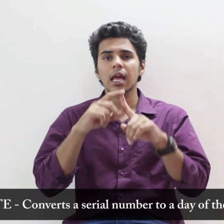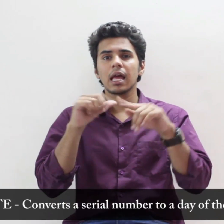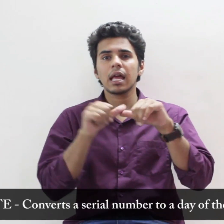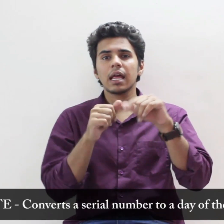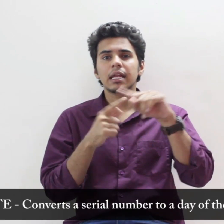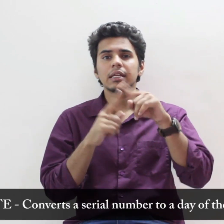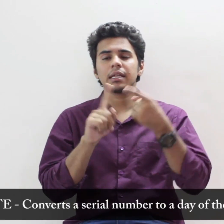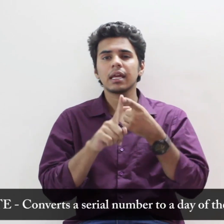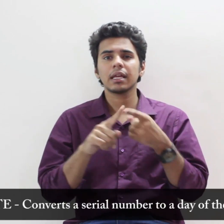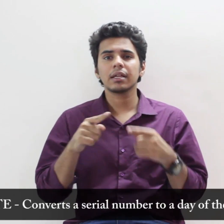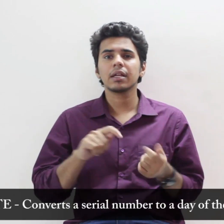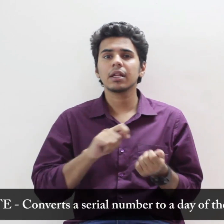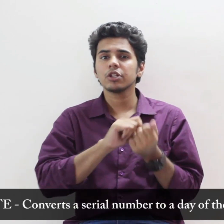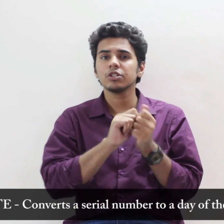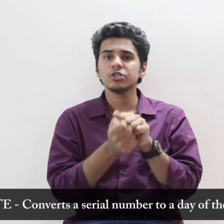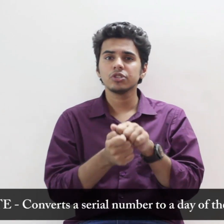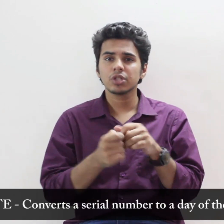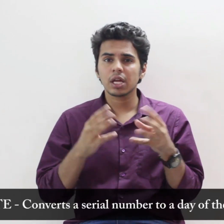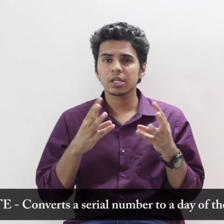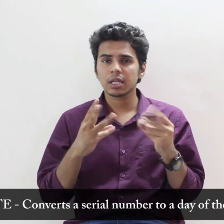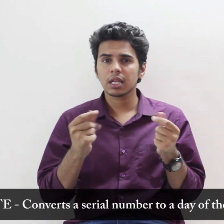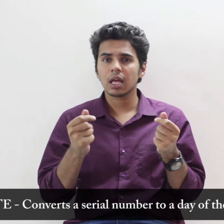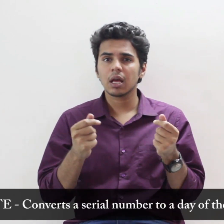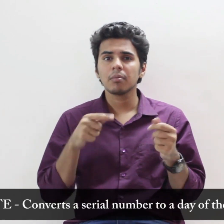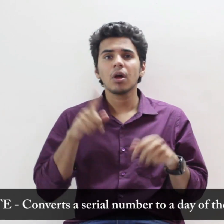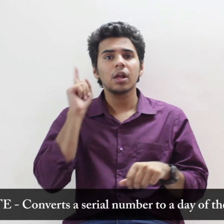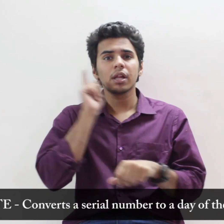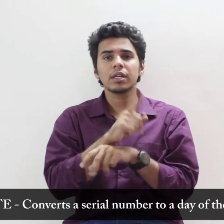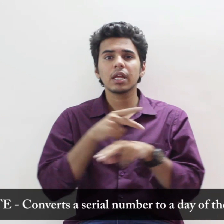Date converts a serial number to a day of the month.